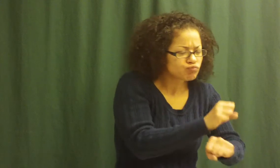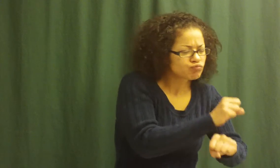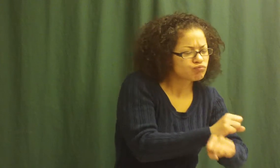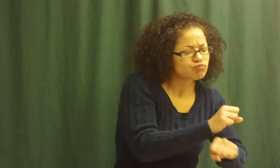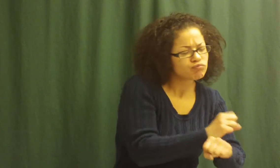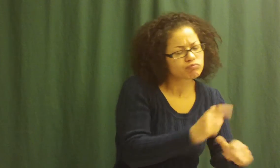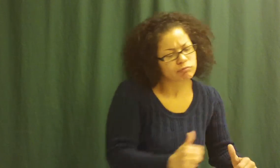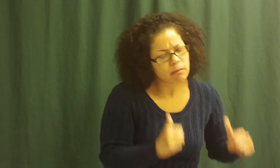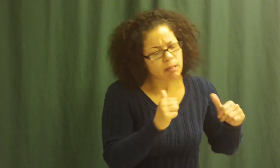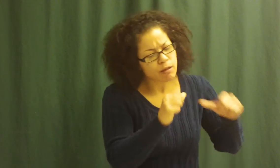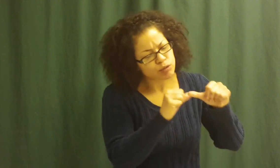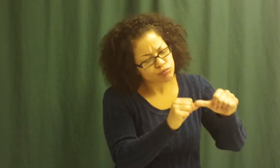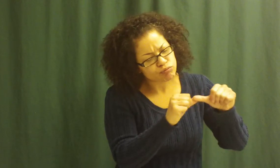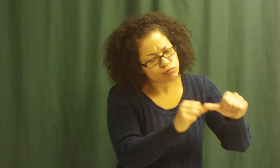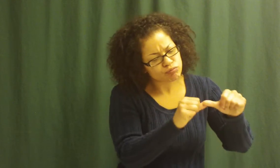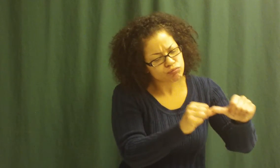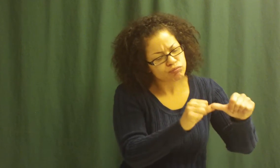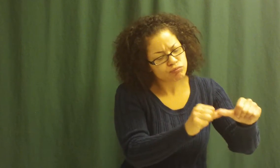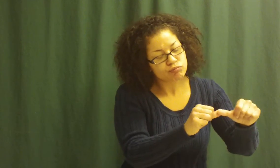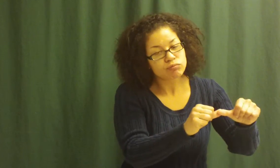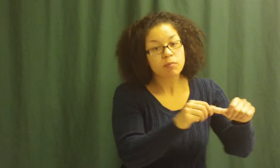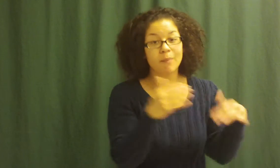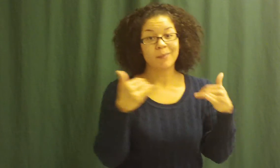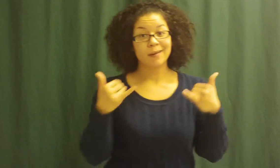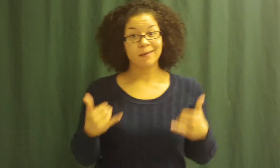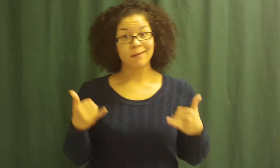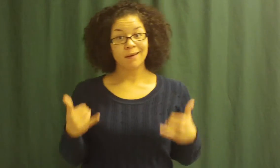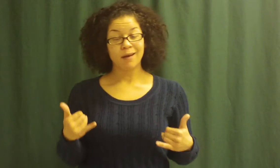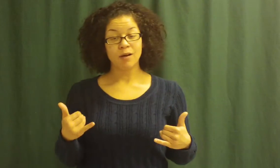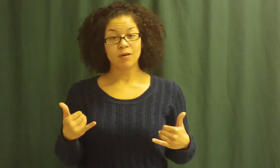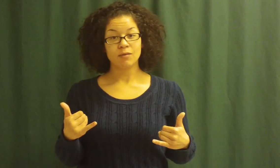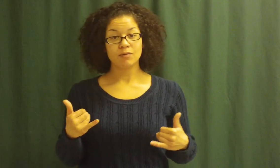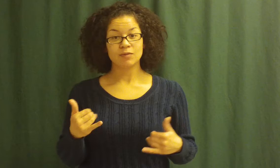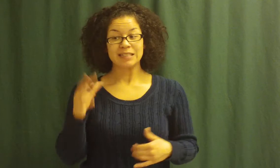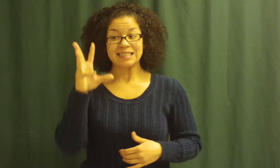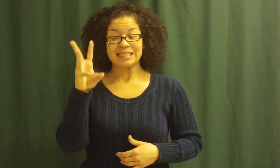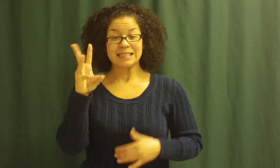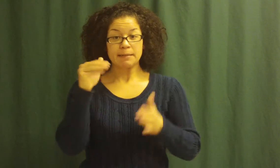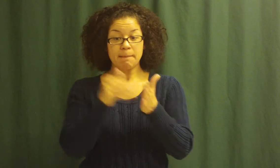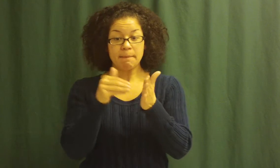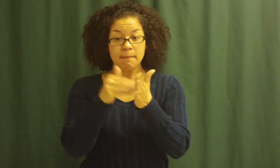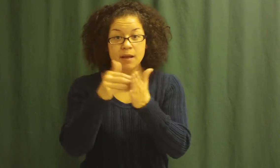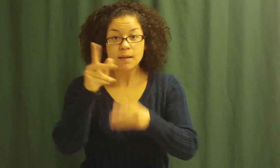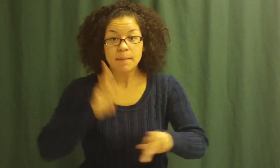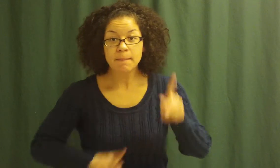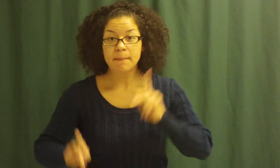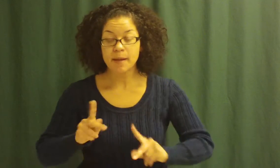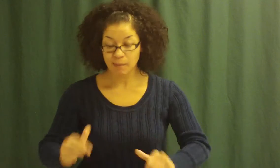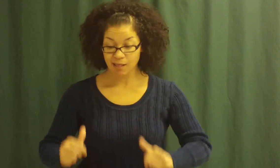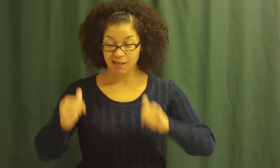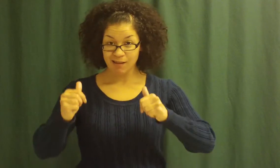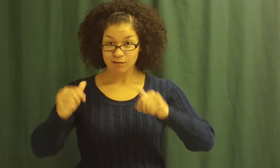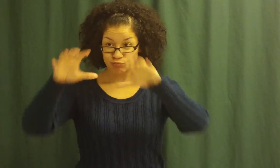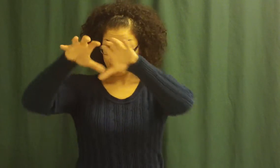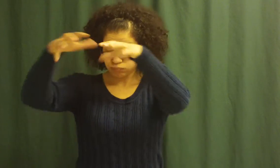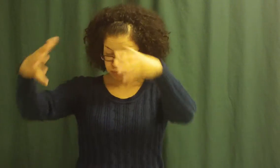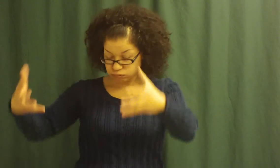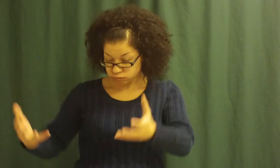In today's world of 6 billion people, these terms have